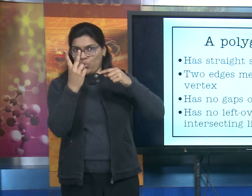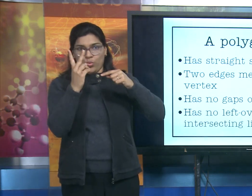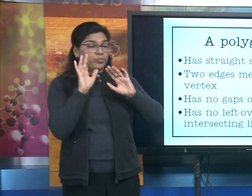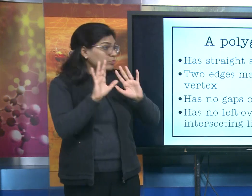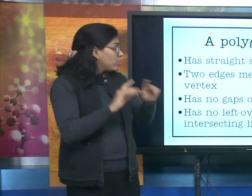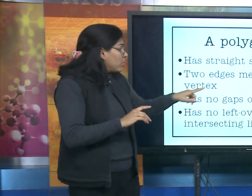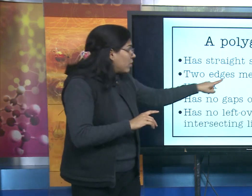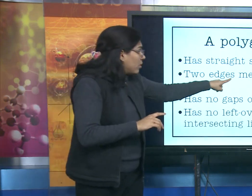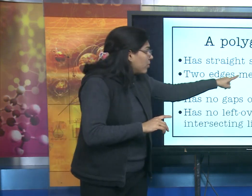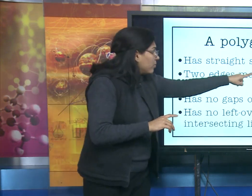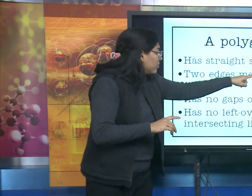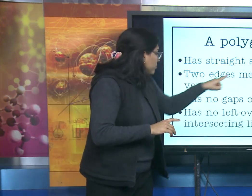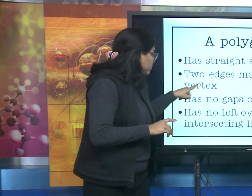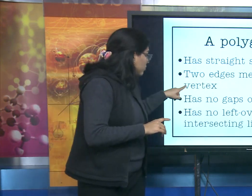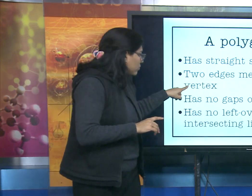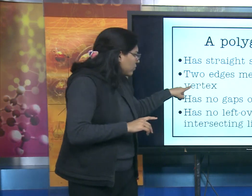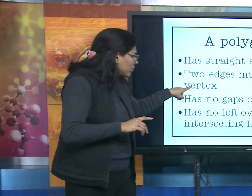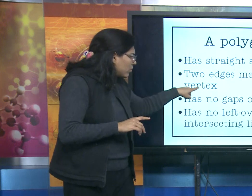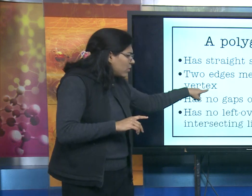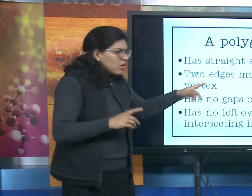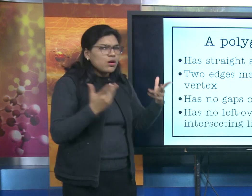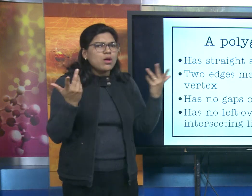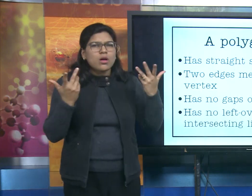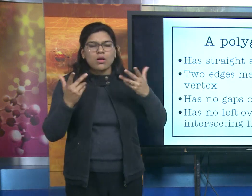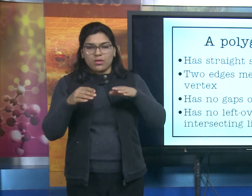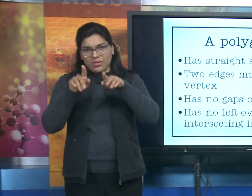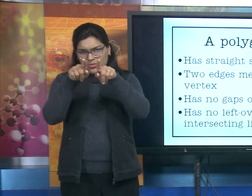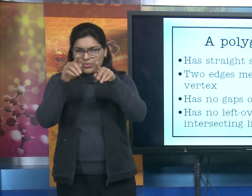means two lines. Now see the word vertex.